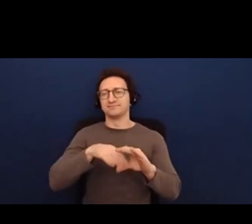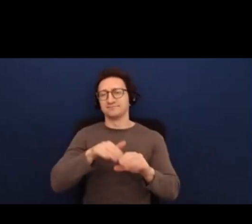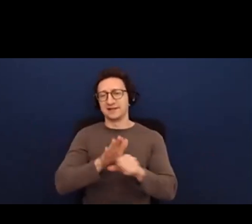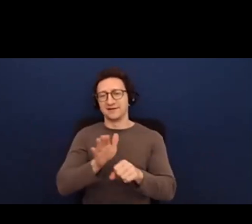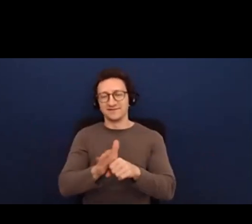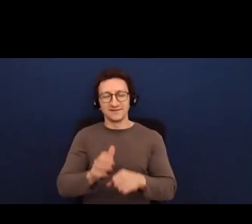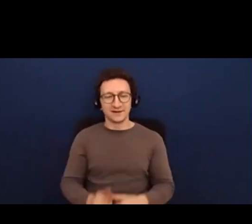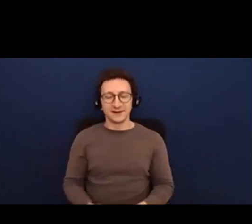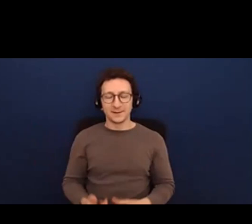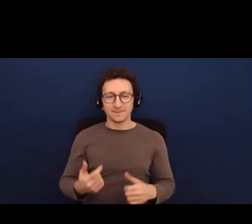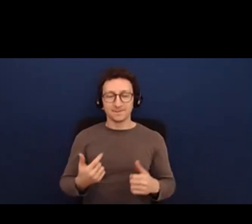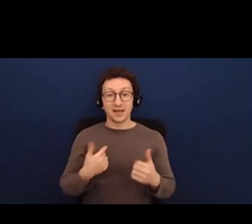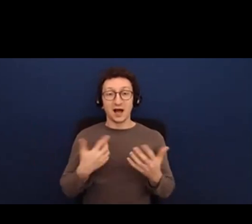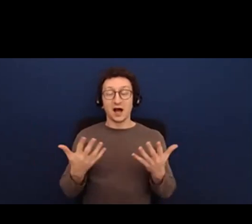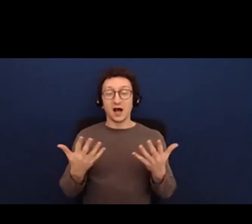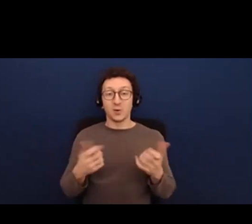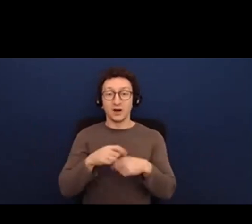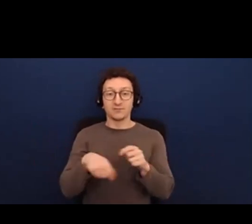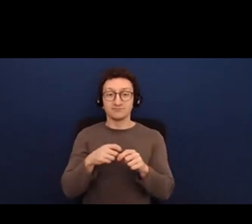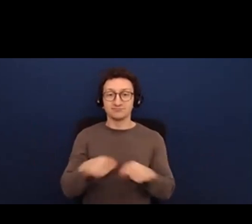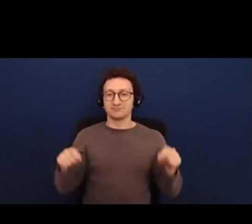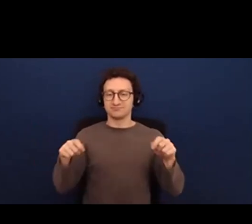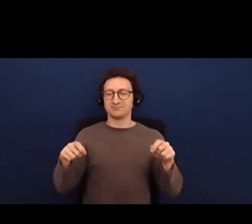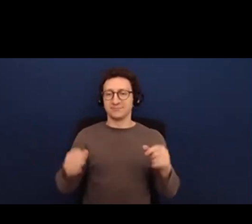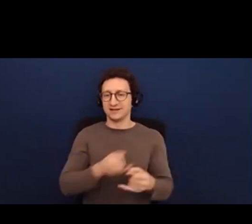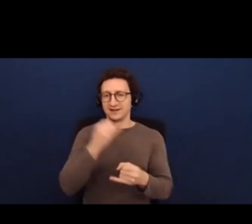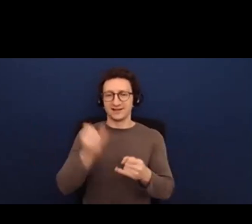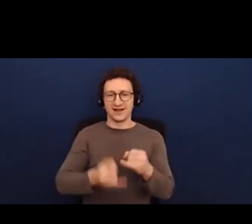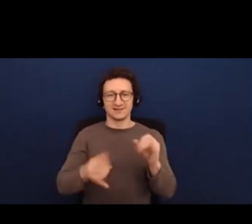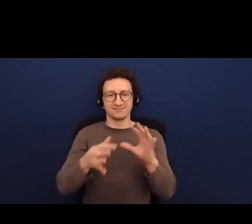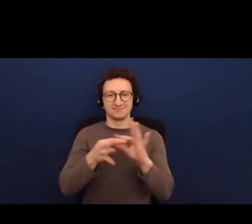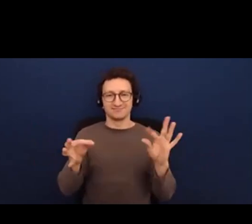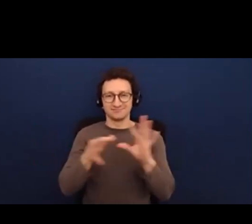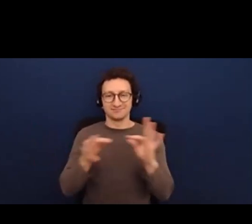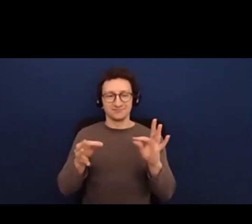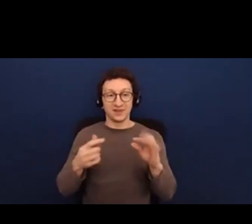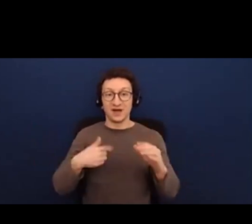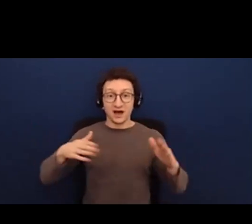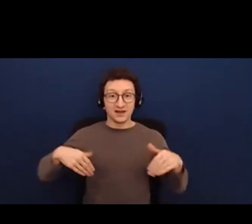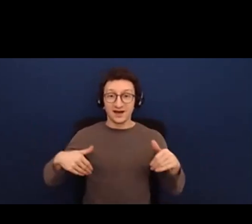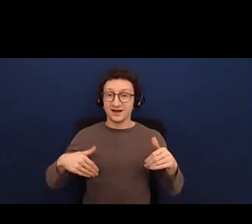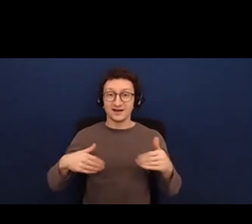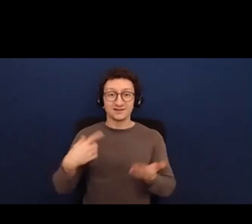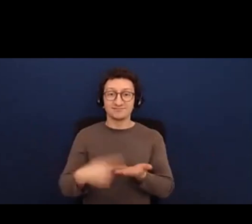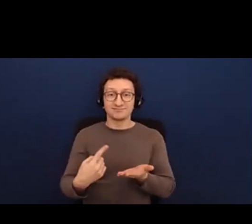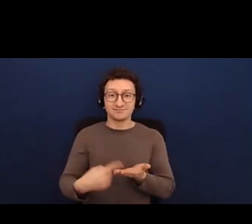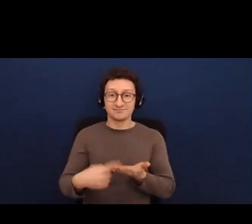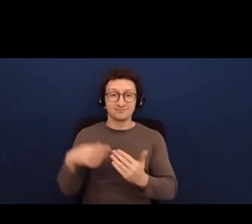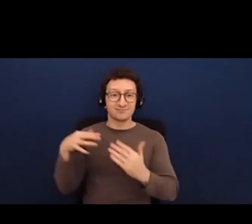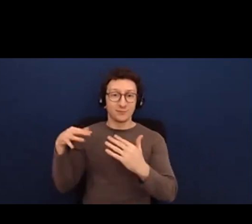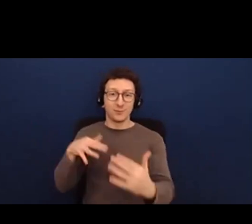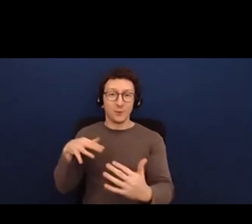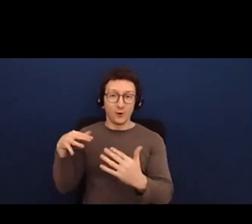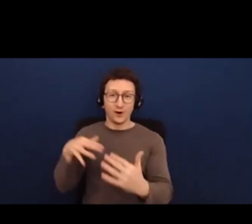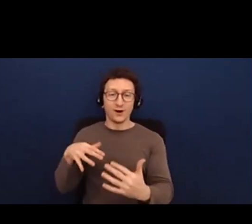I want to end with the last word. I haven't said anything really about the war. There's